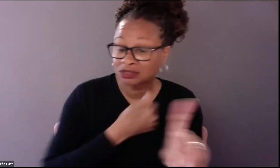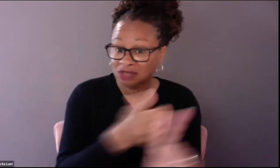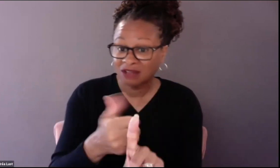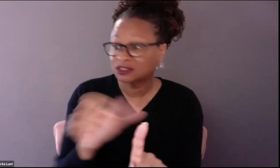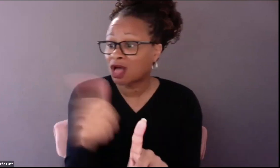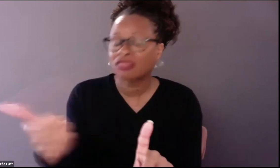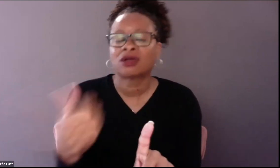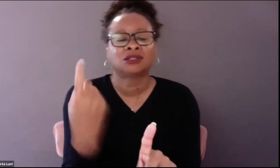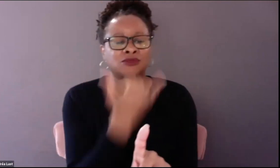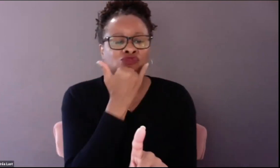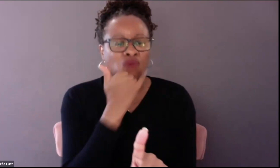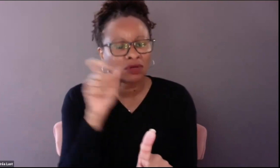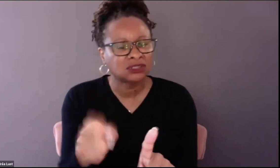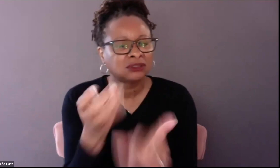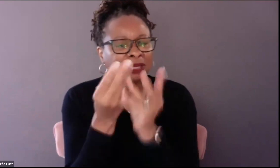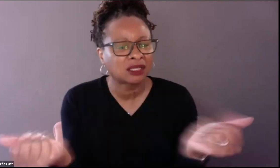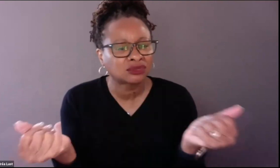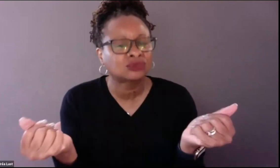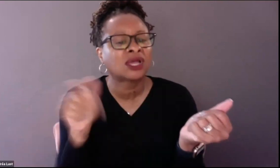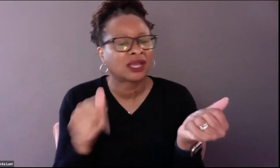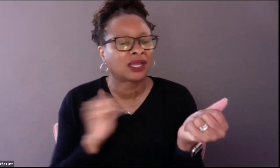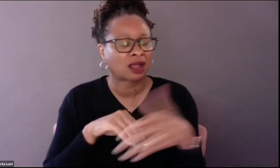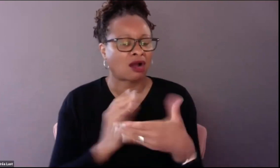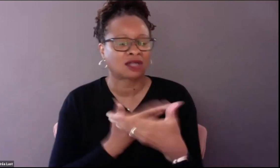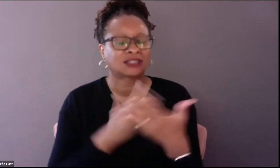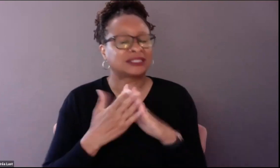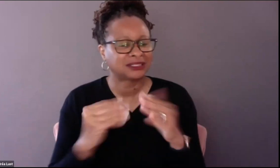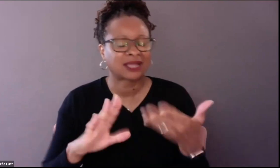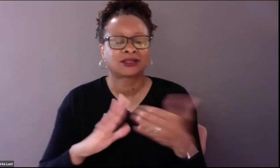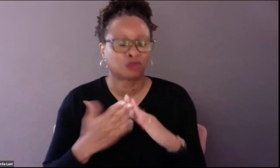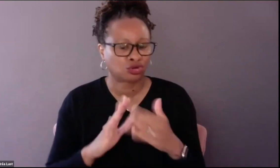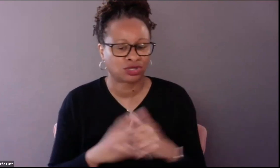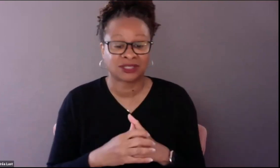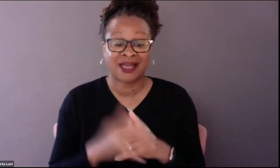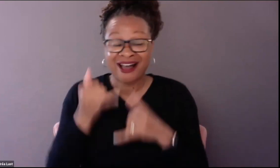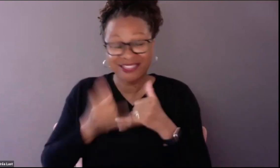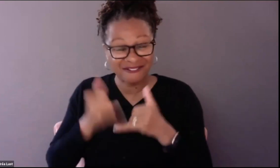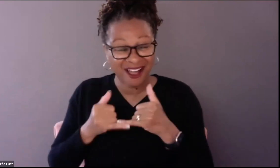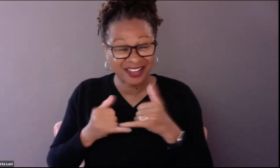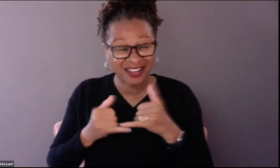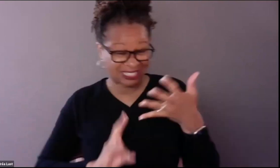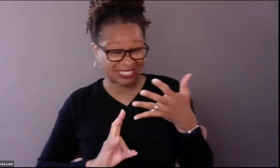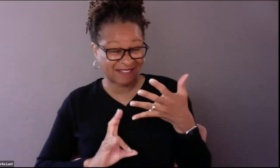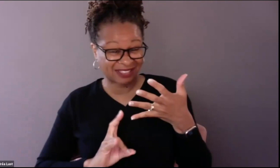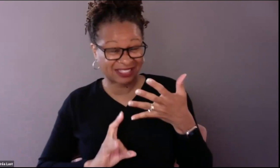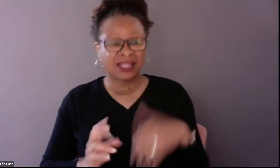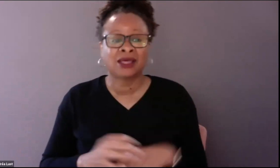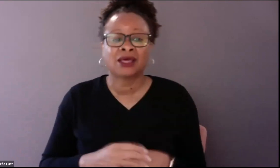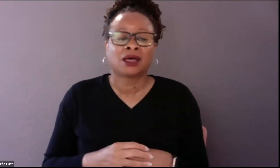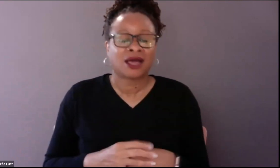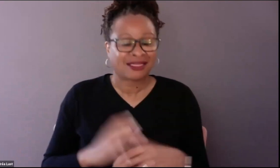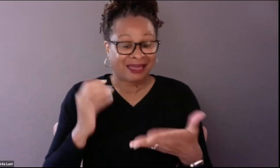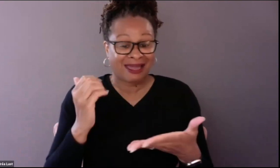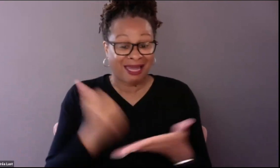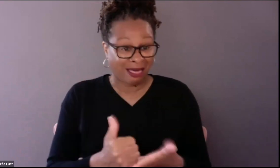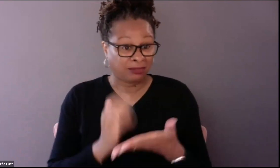wrong that needs to be healed in our cities, in our communities. And the final one, the final element that helps our mobility